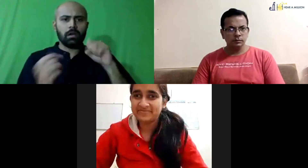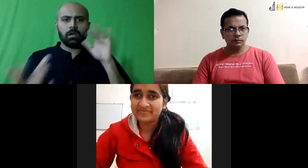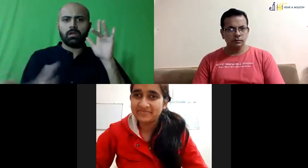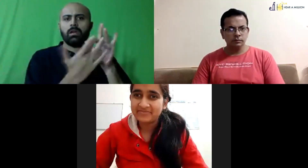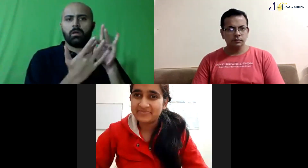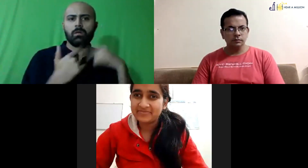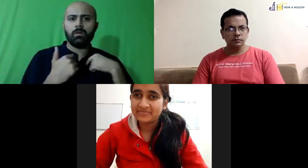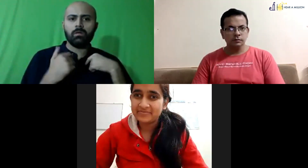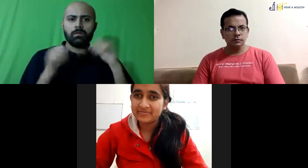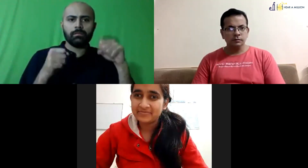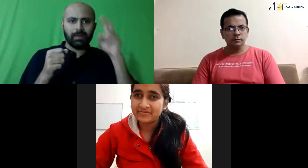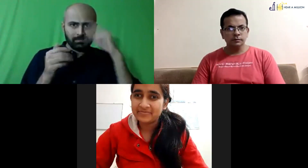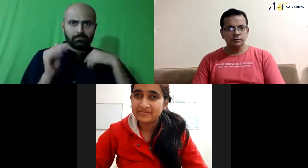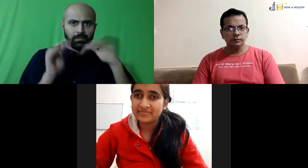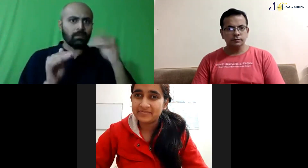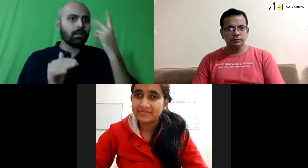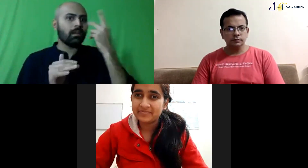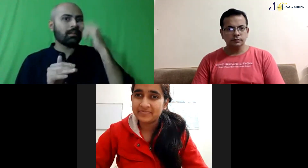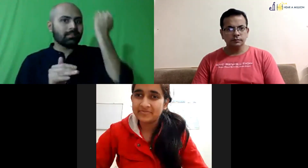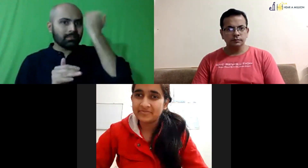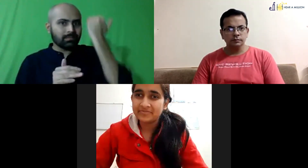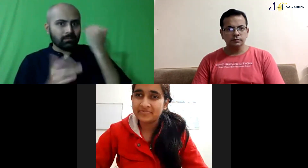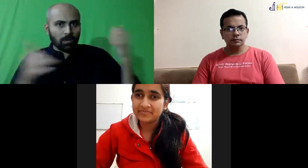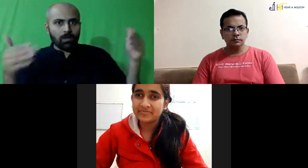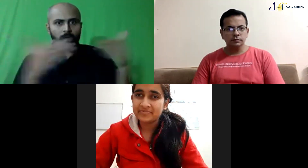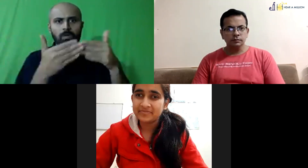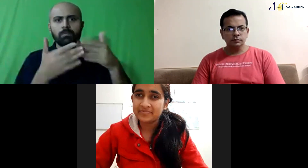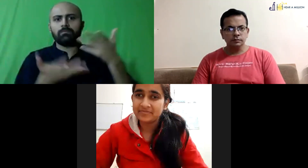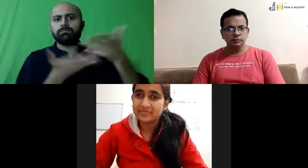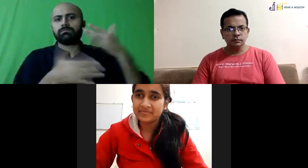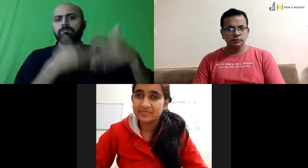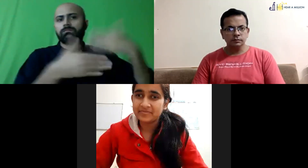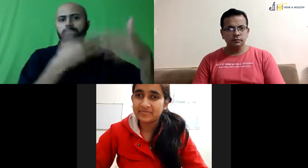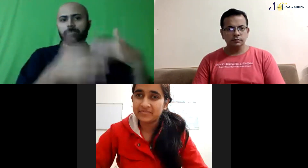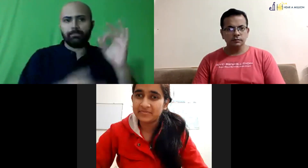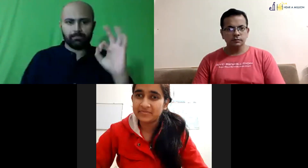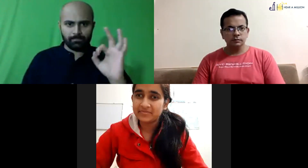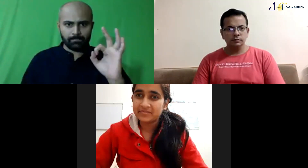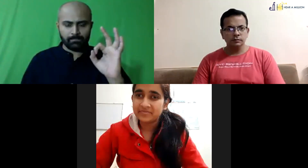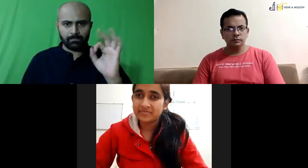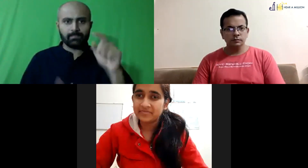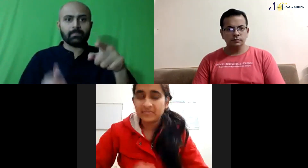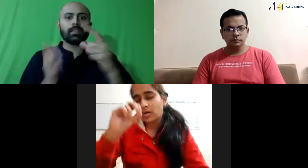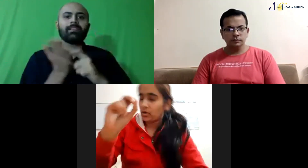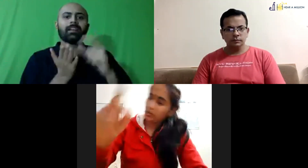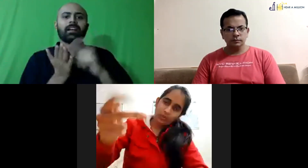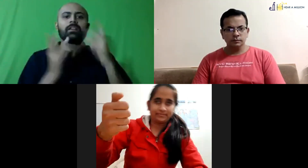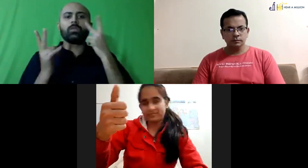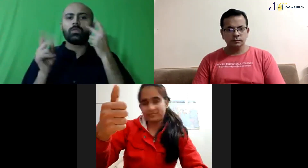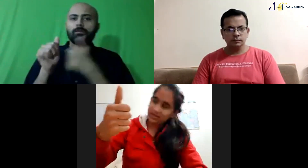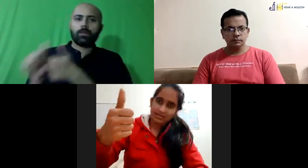name of the people. No problem, we can connect with you personally, and we can help you out to connect with